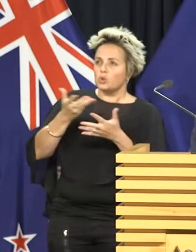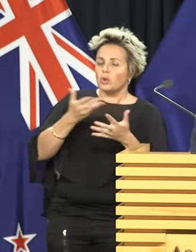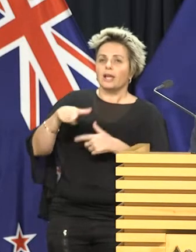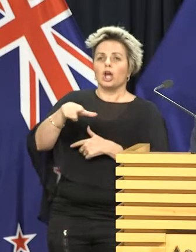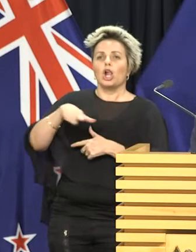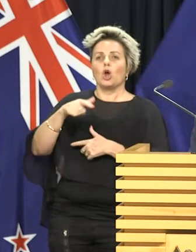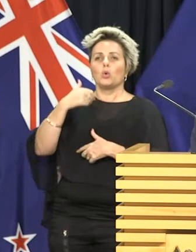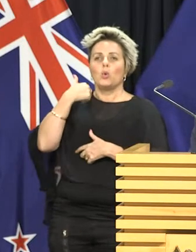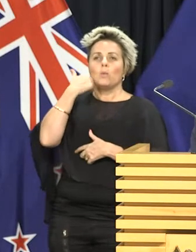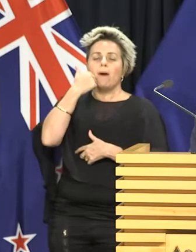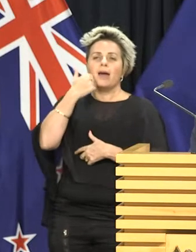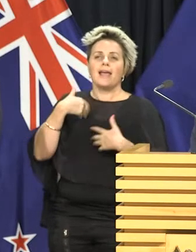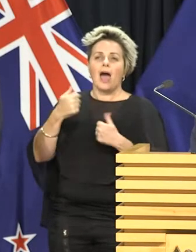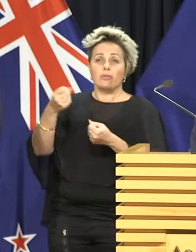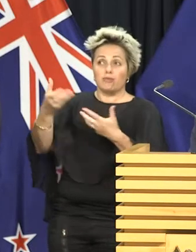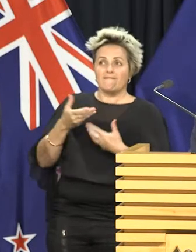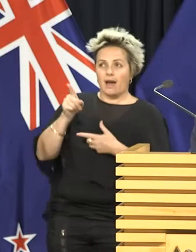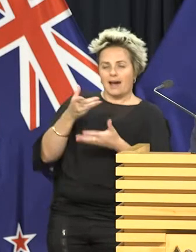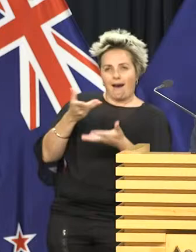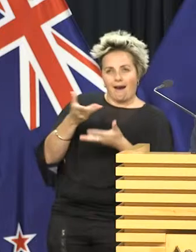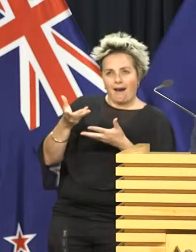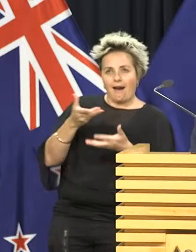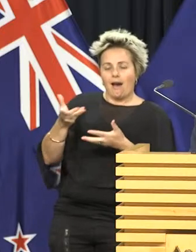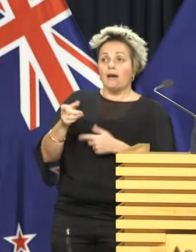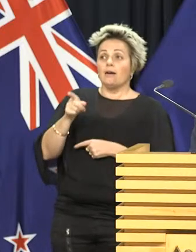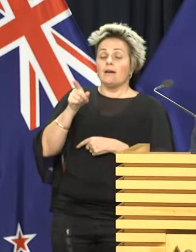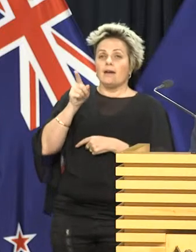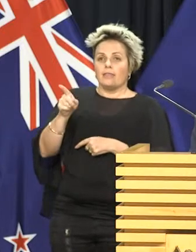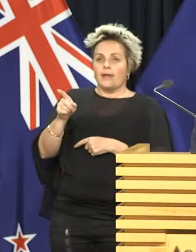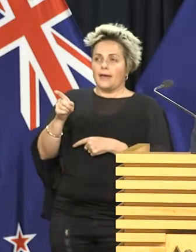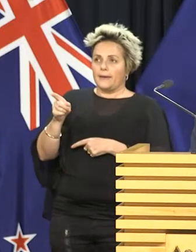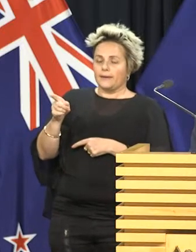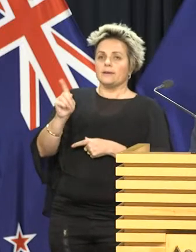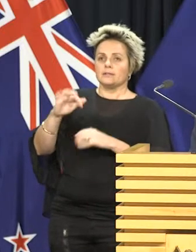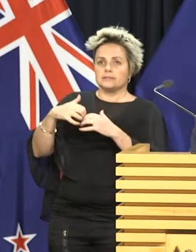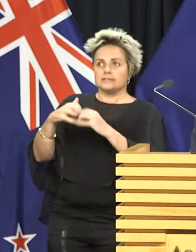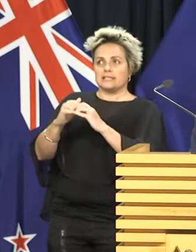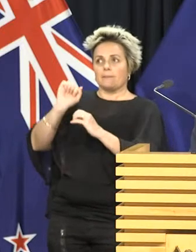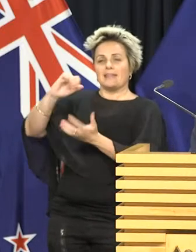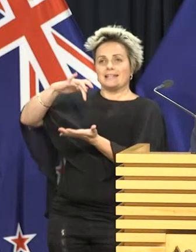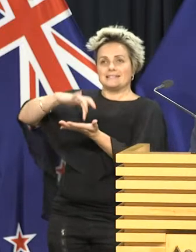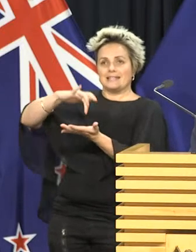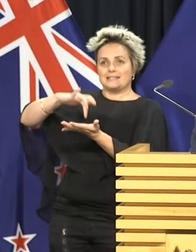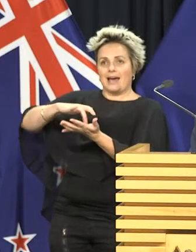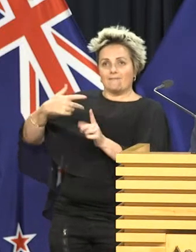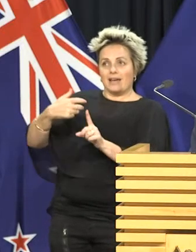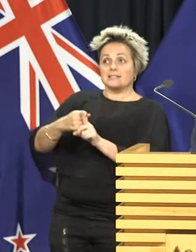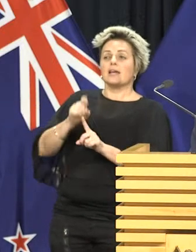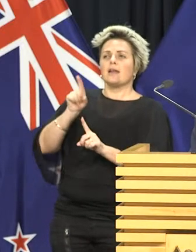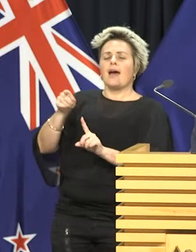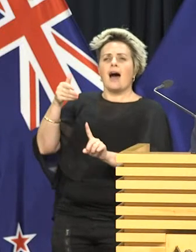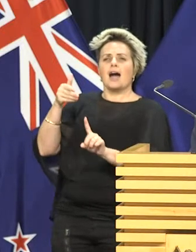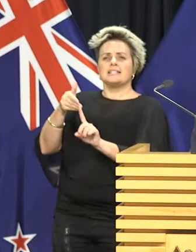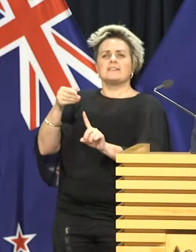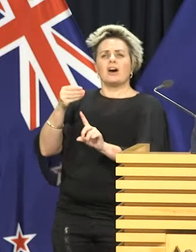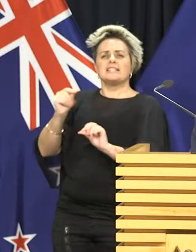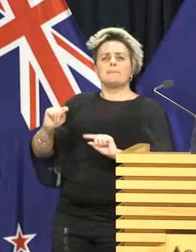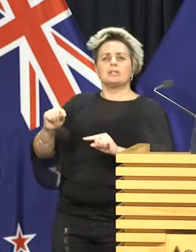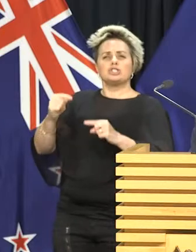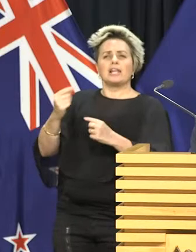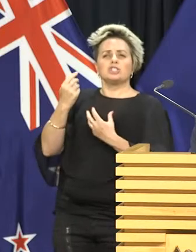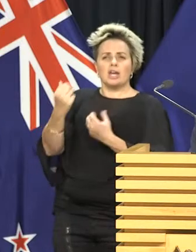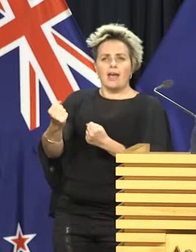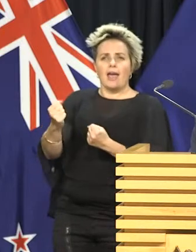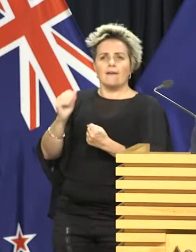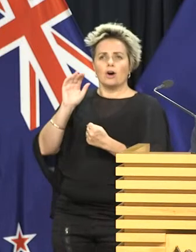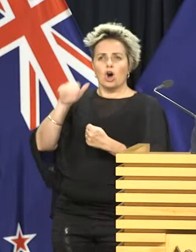there, who, whilst establishing their vaccination centre and facility, they've identified some of the challenges they have with